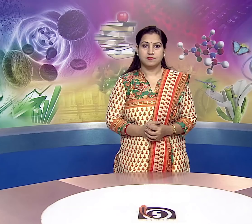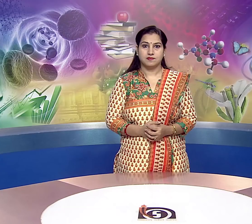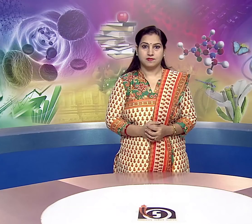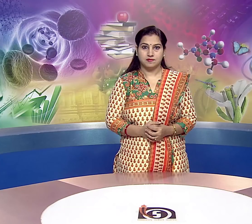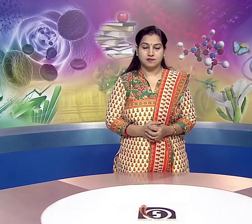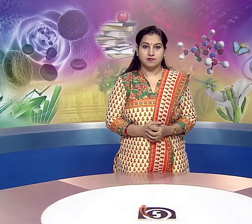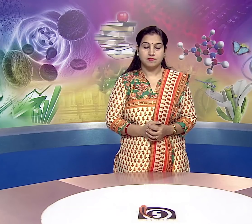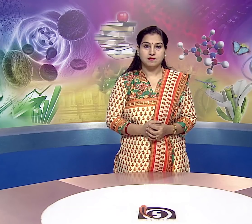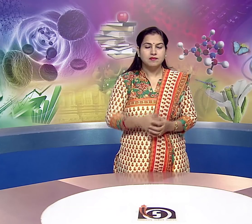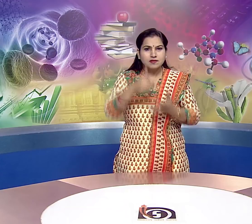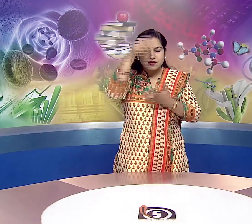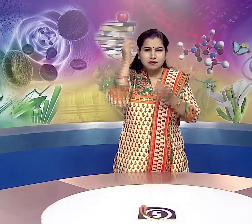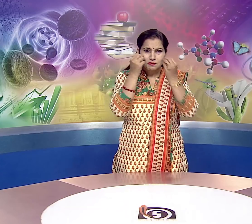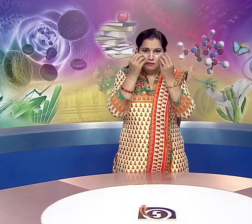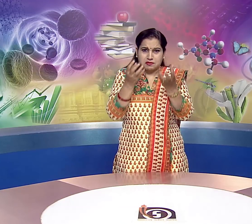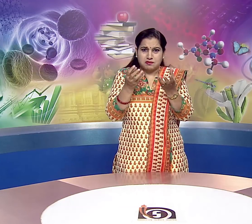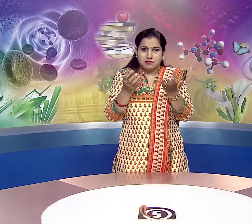The tiger wondered